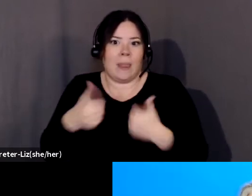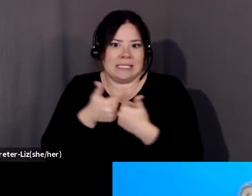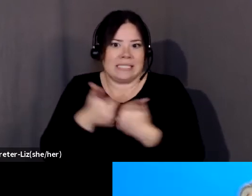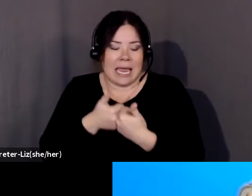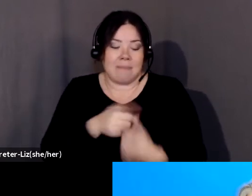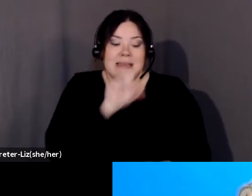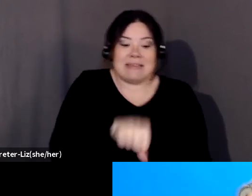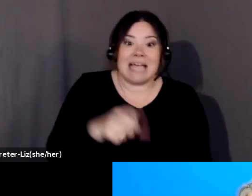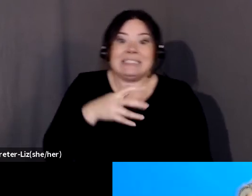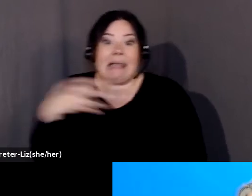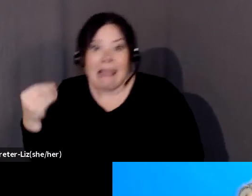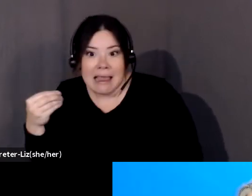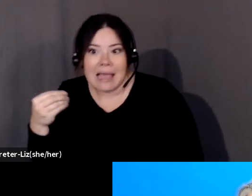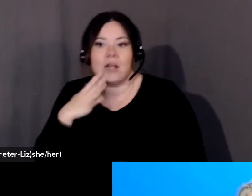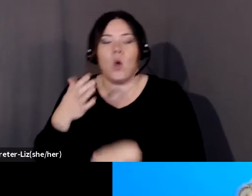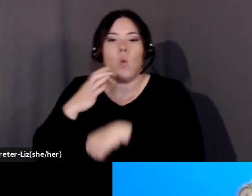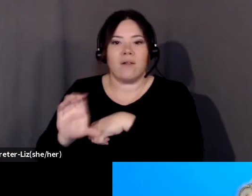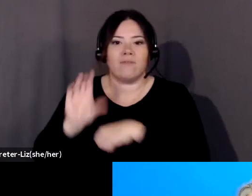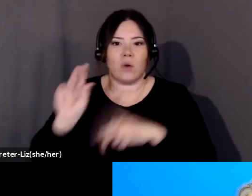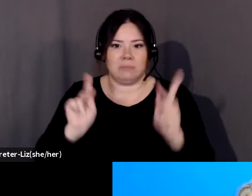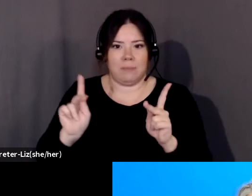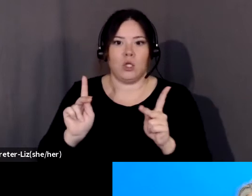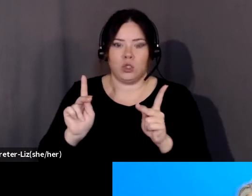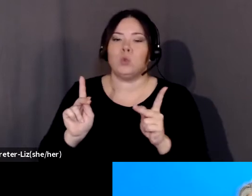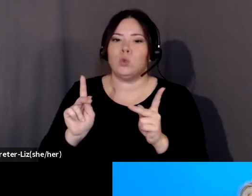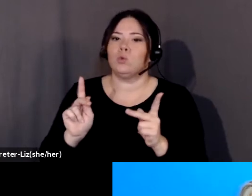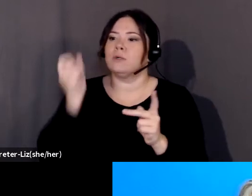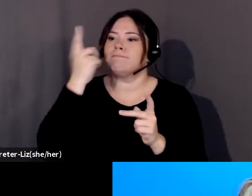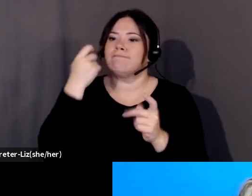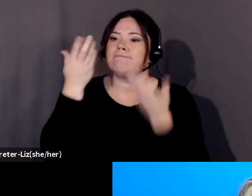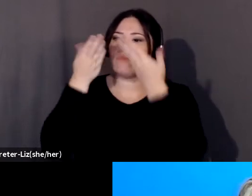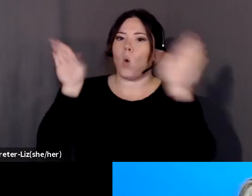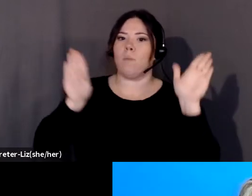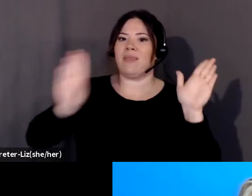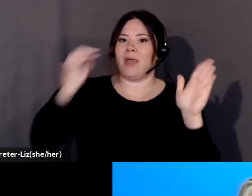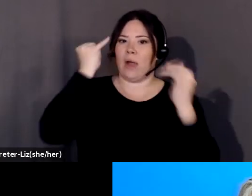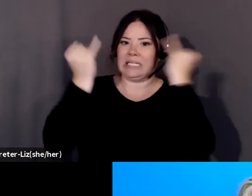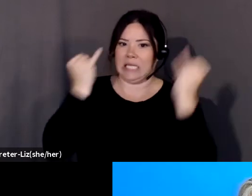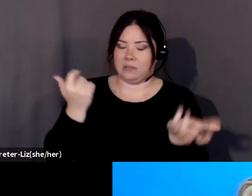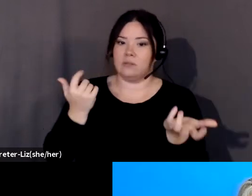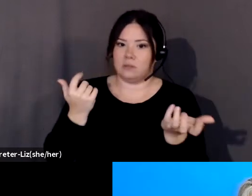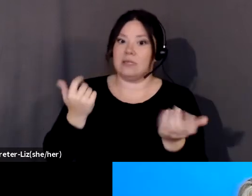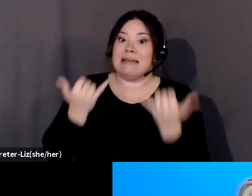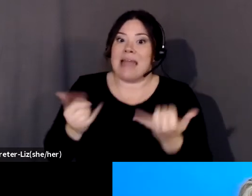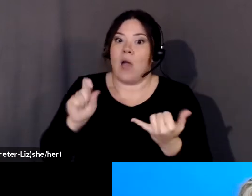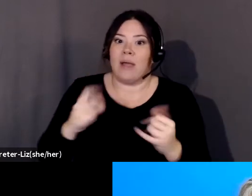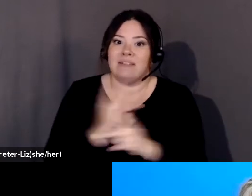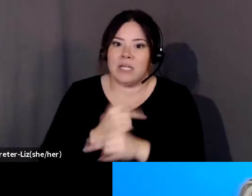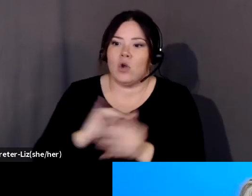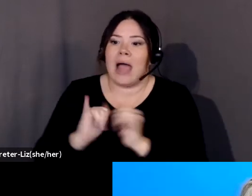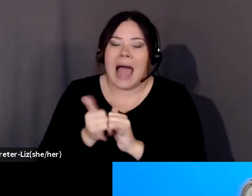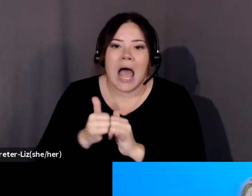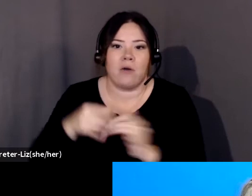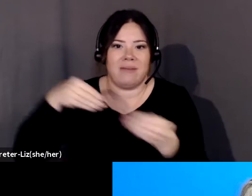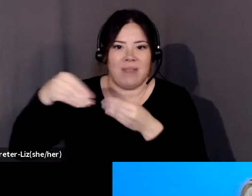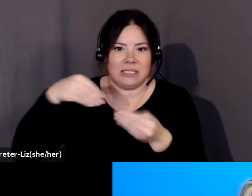the yes and forces people to avoid rejecting others' ideas, and instead you have to find a way to go with the flow. So